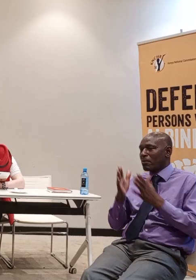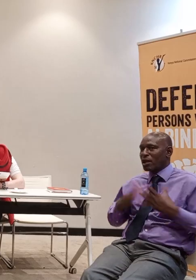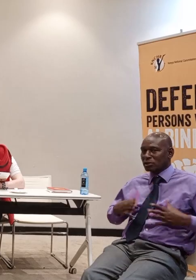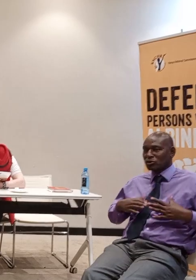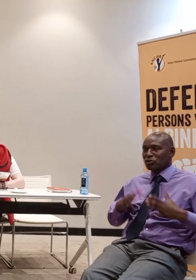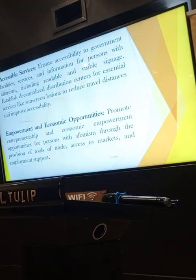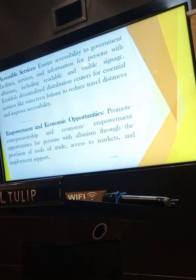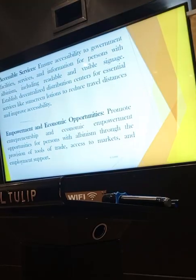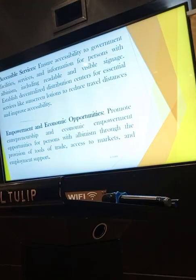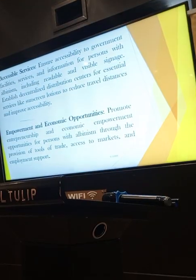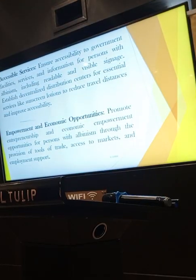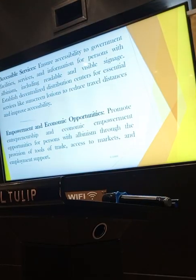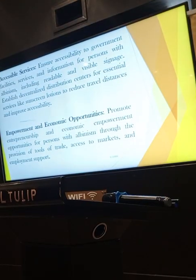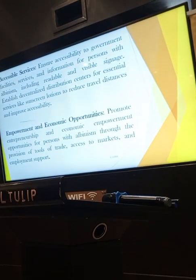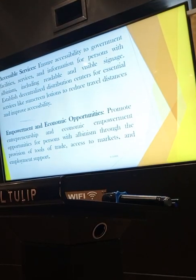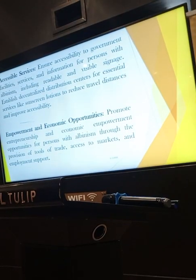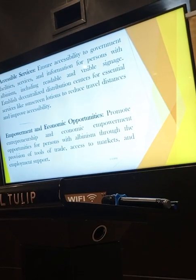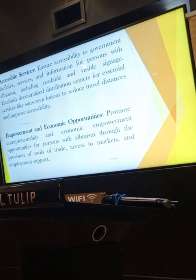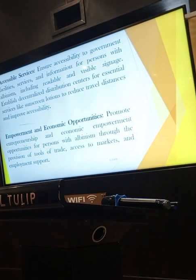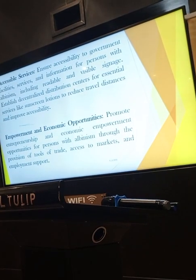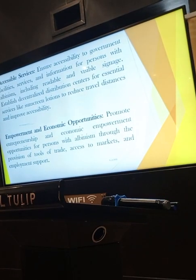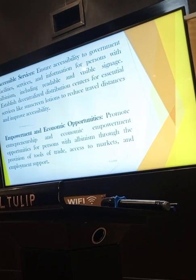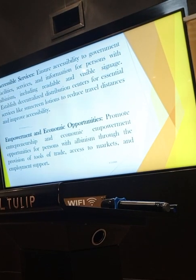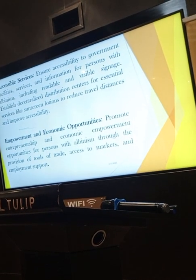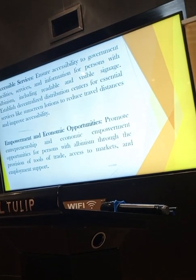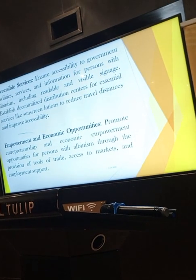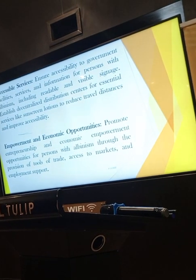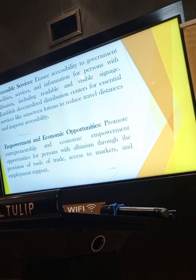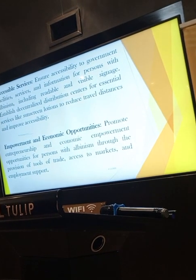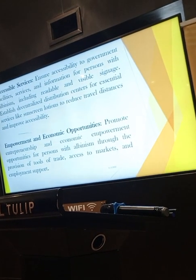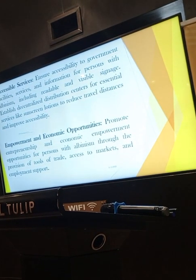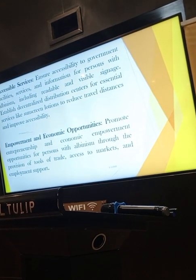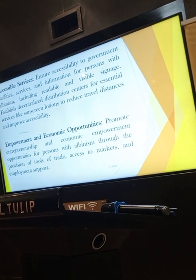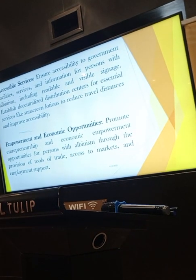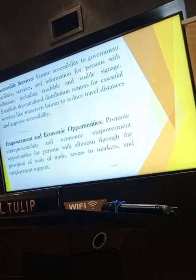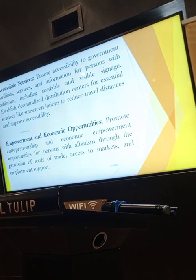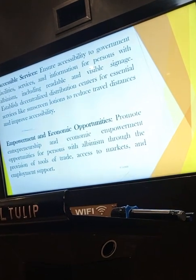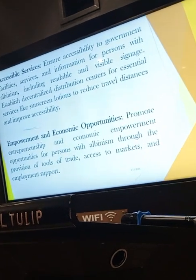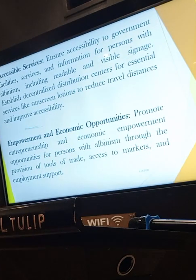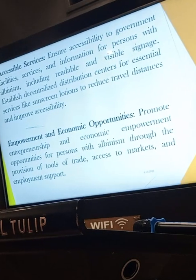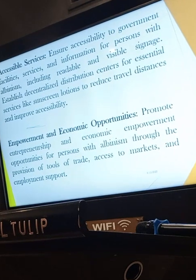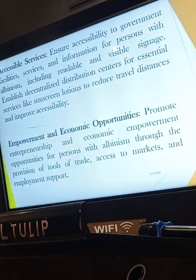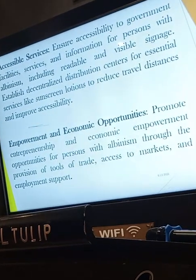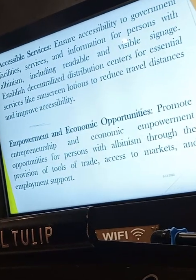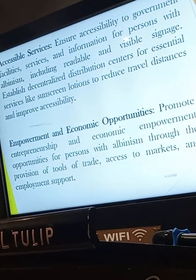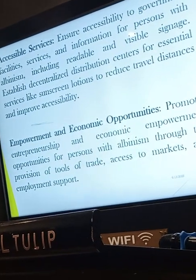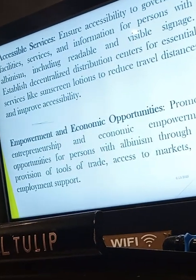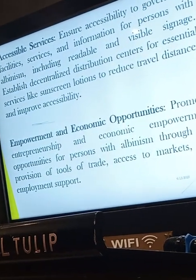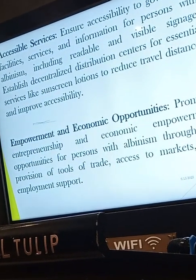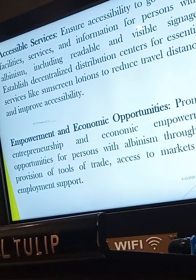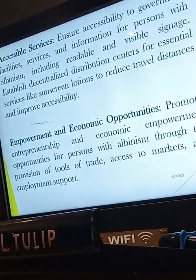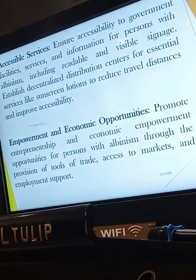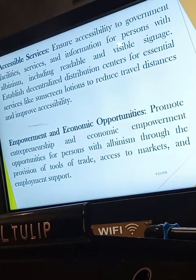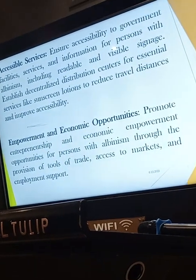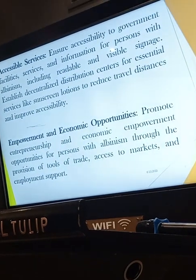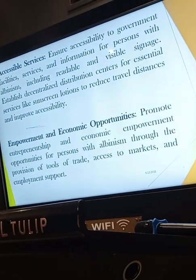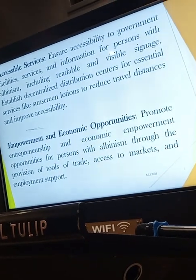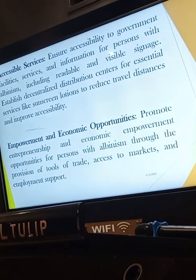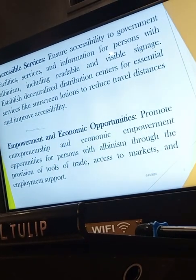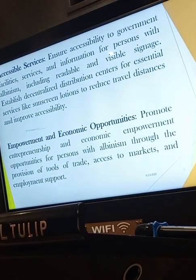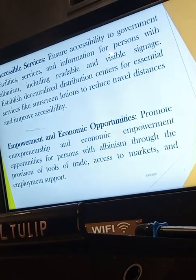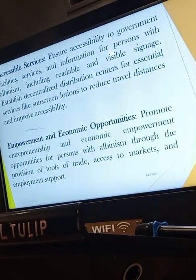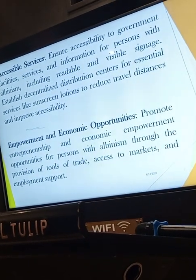ensure, I know you're still coming up with the laws, thanks to the